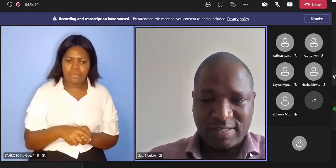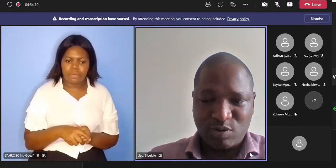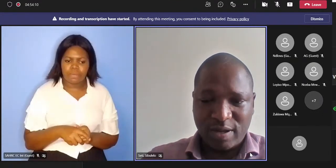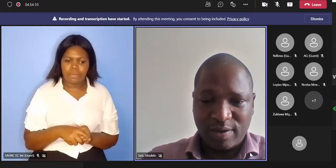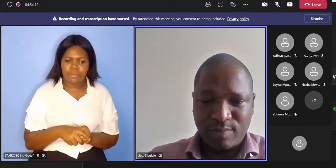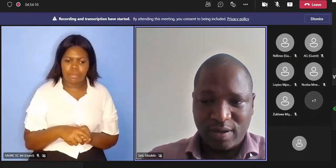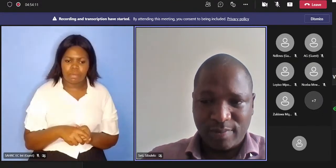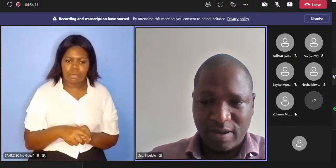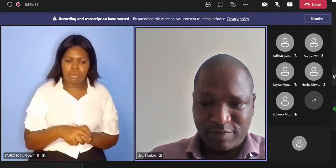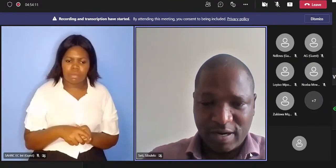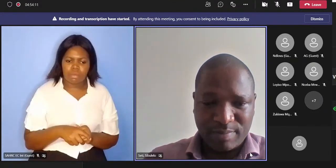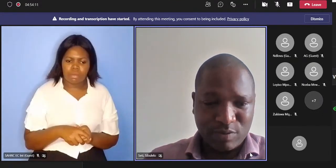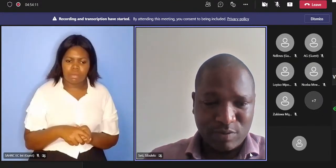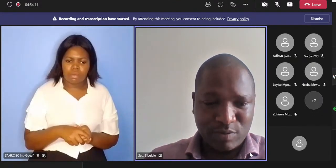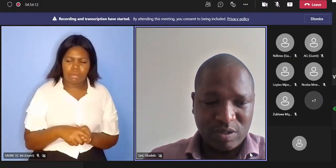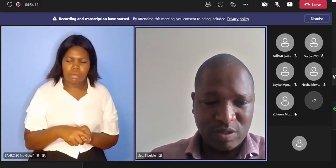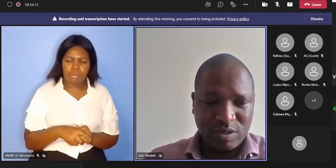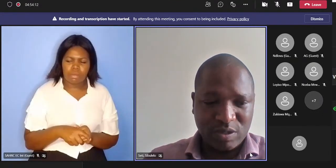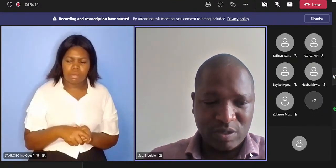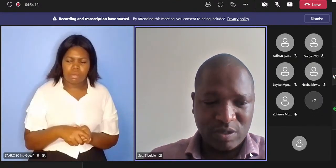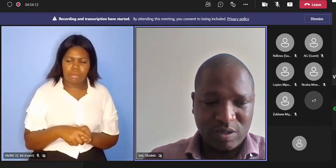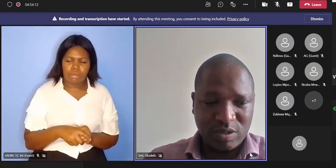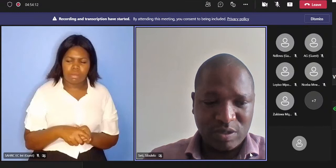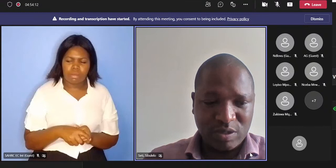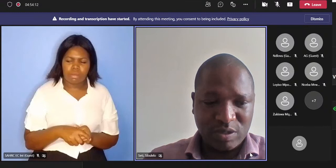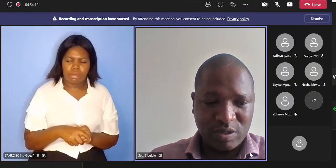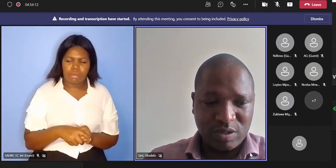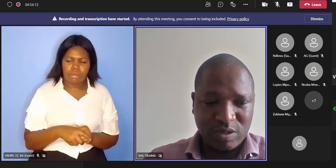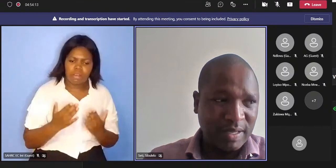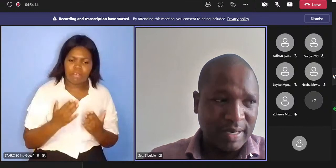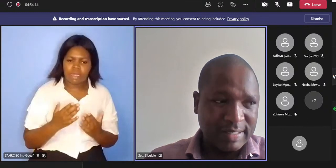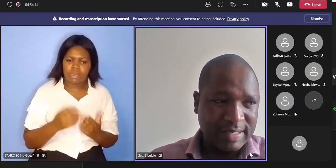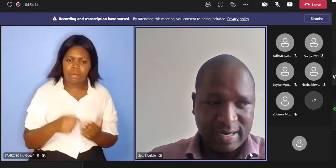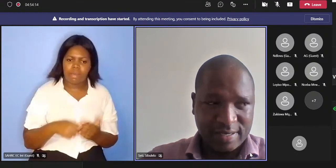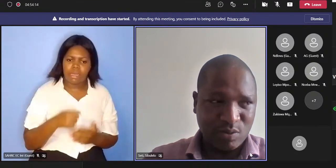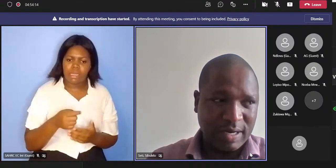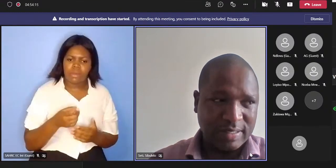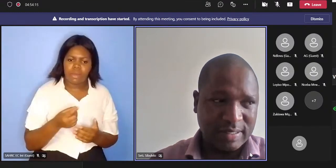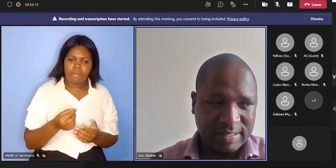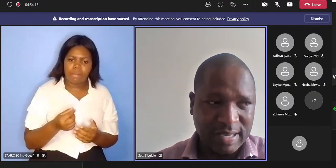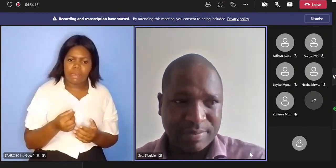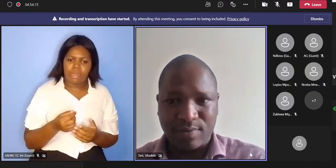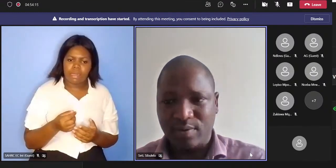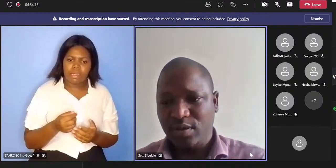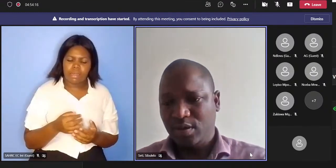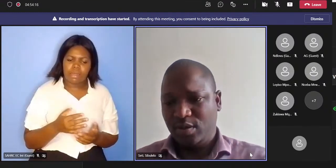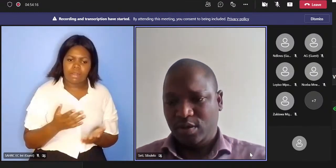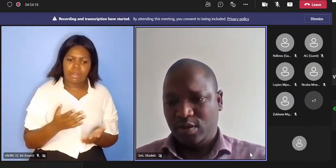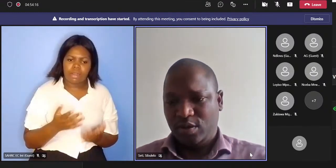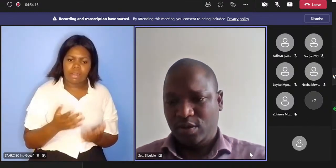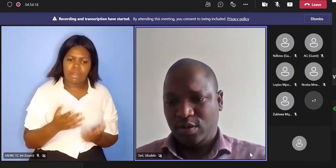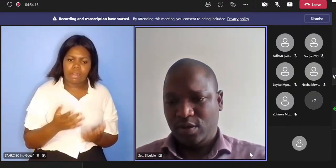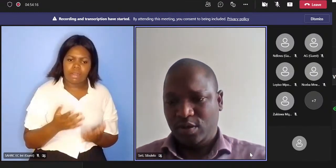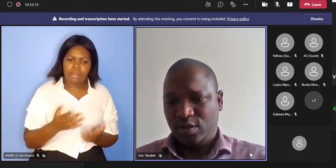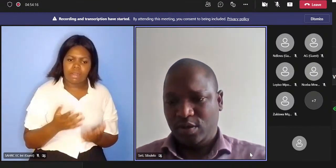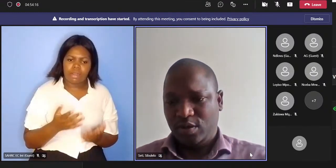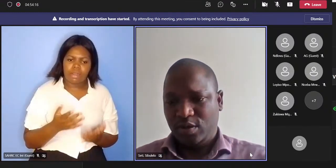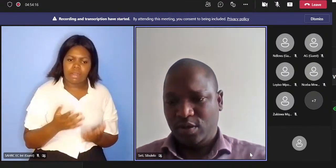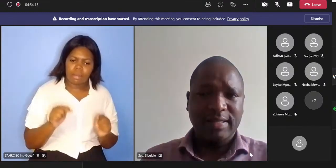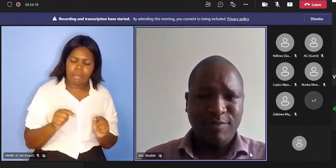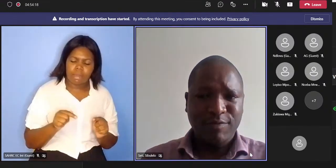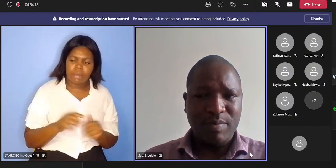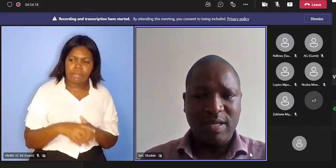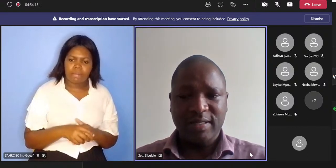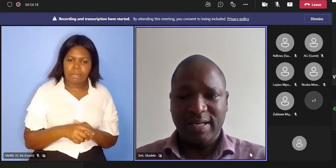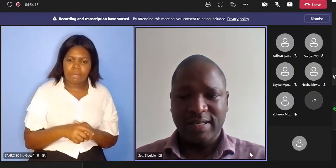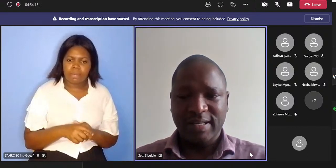were funds that were available to students in the University of Natal as well as Cape Town. So